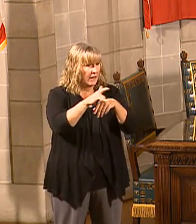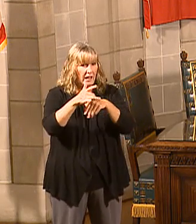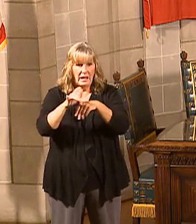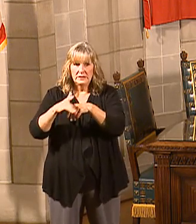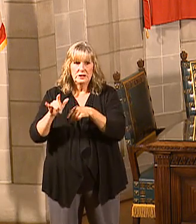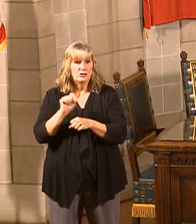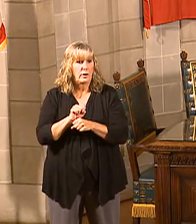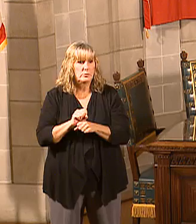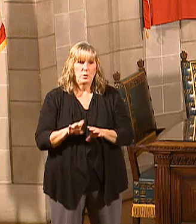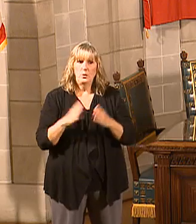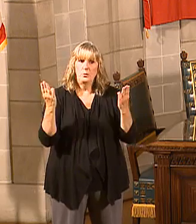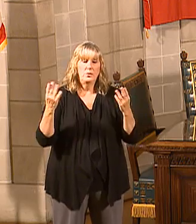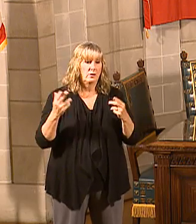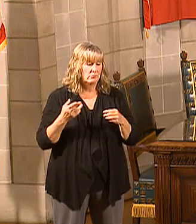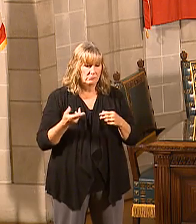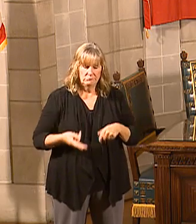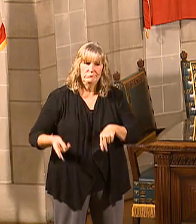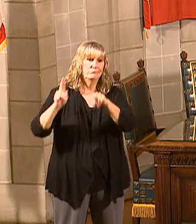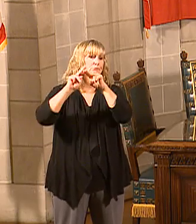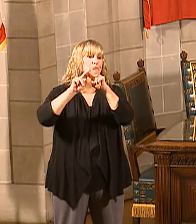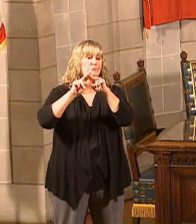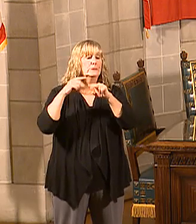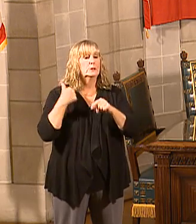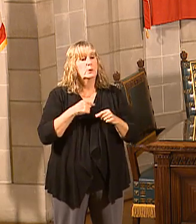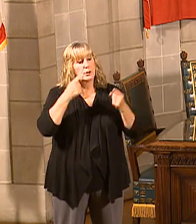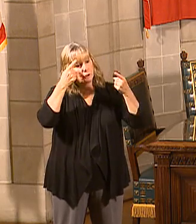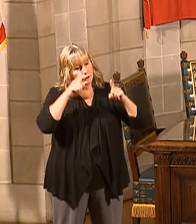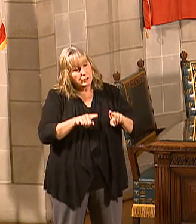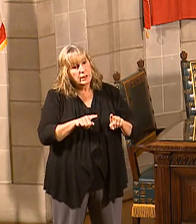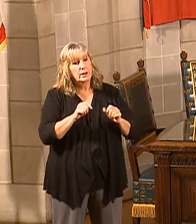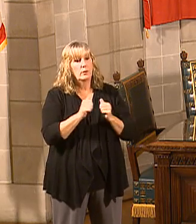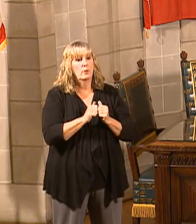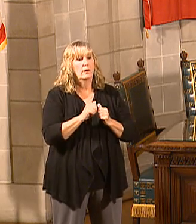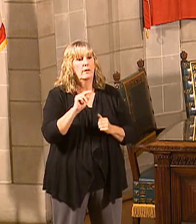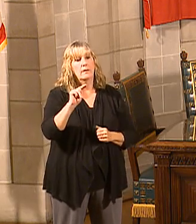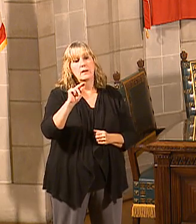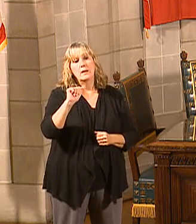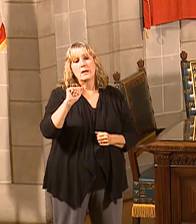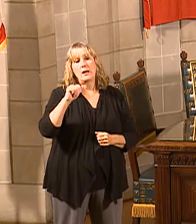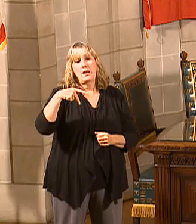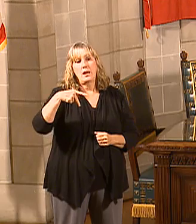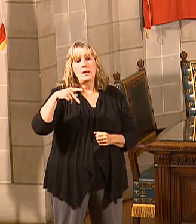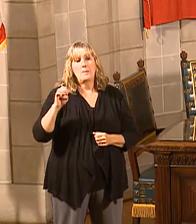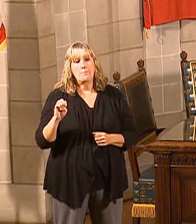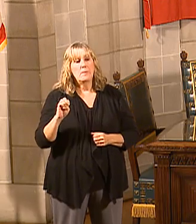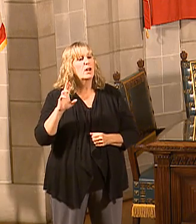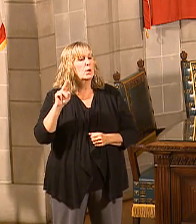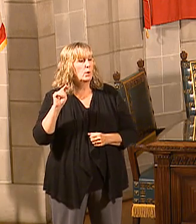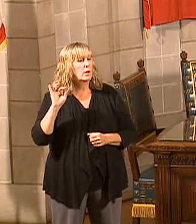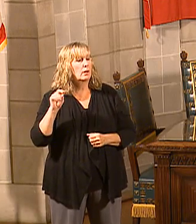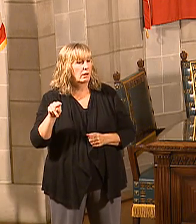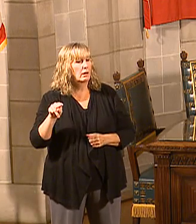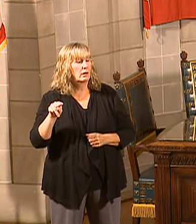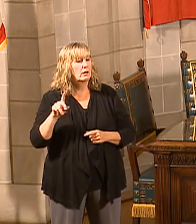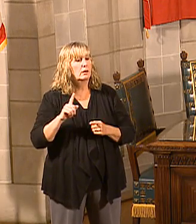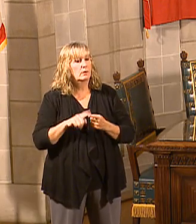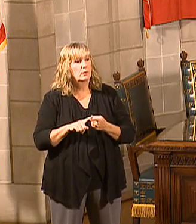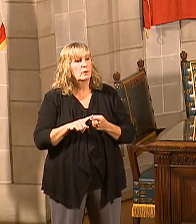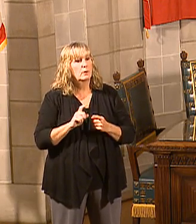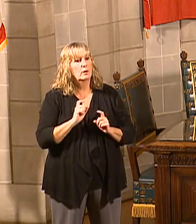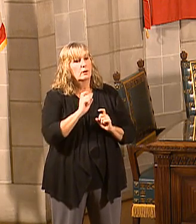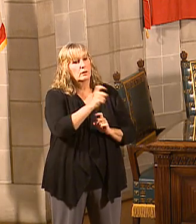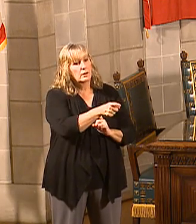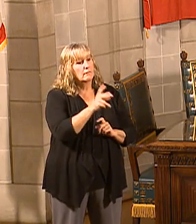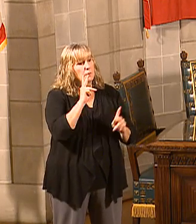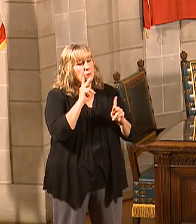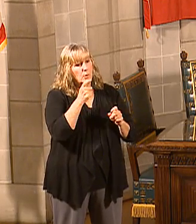up, and so one of the things we've done at the state is we've come to an agreement in principle with NAPE, one of our unions here at the state, to basically give people